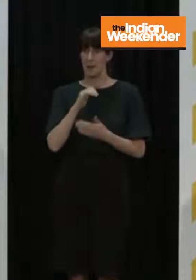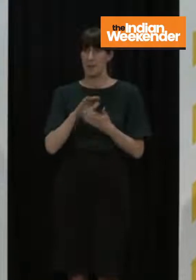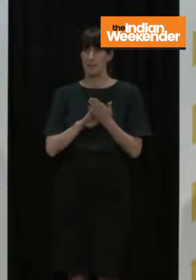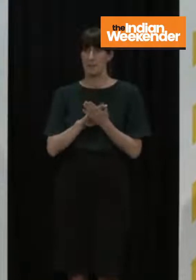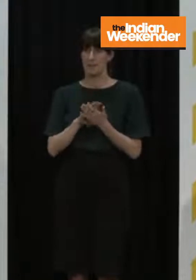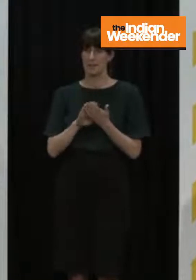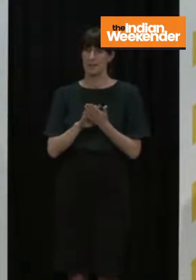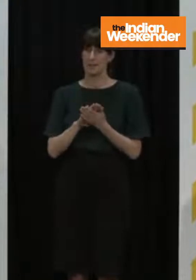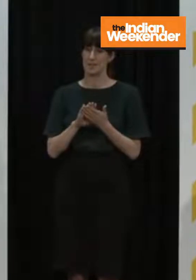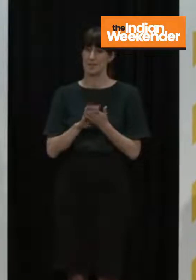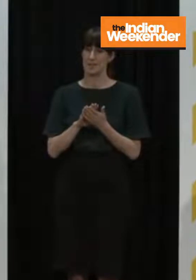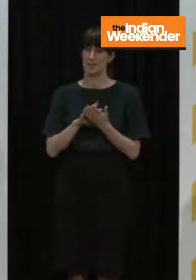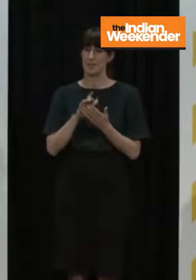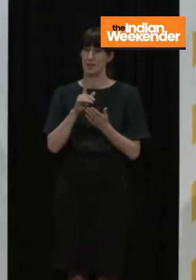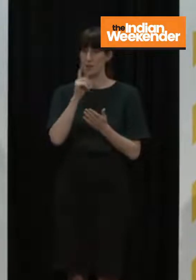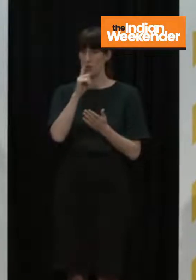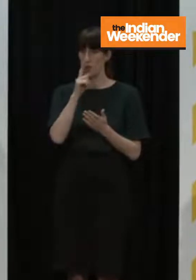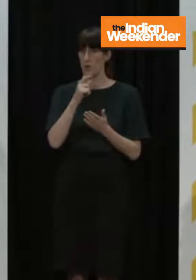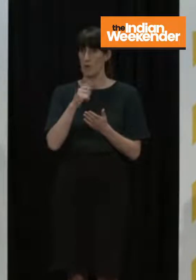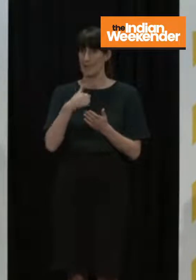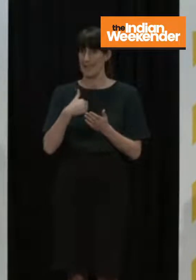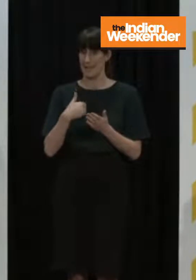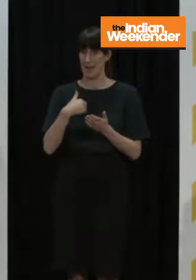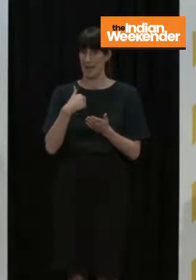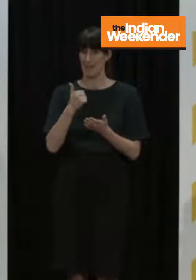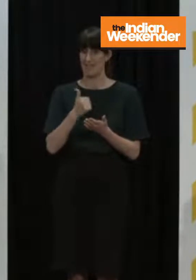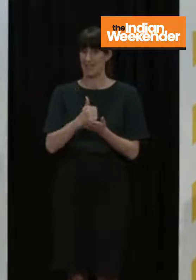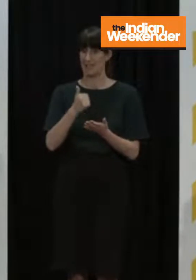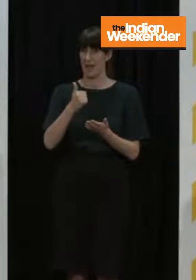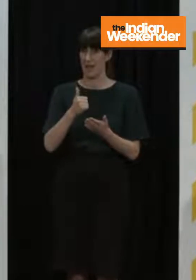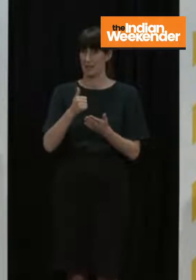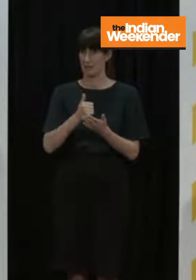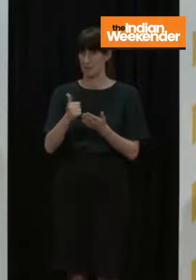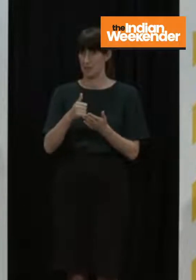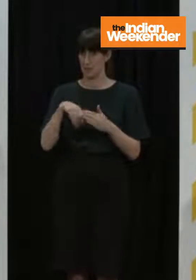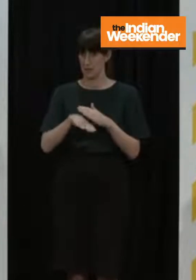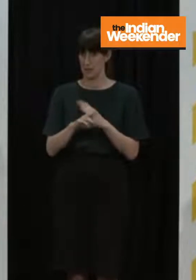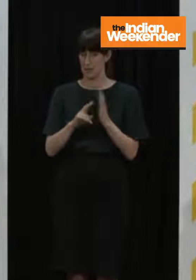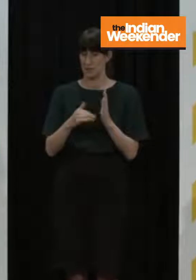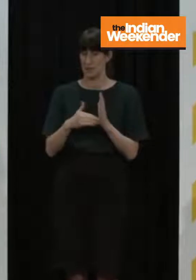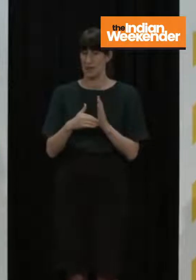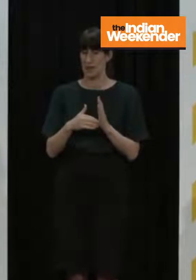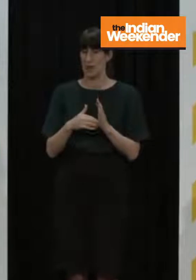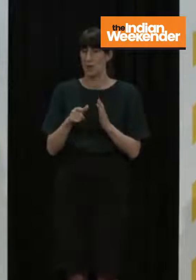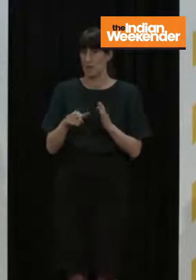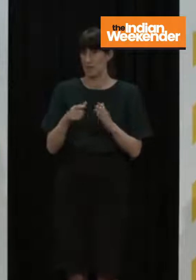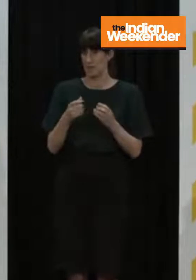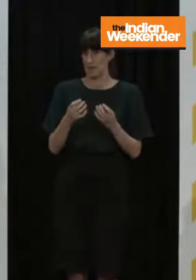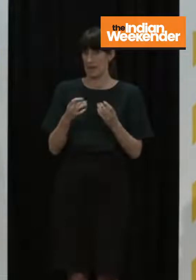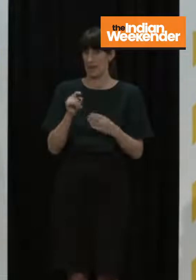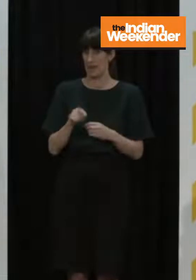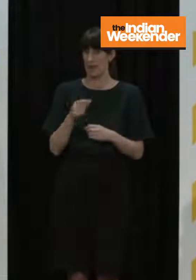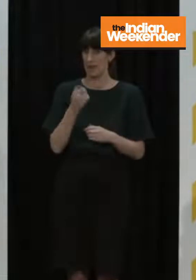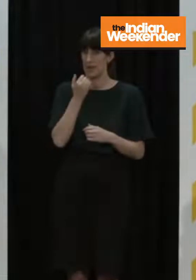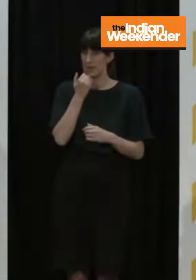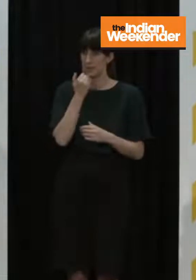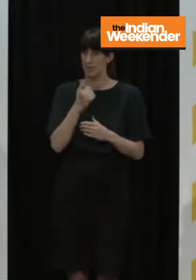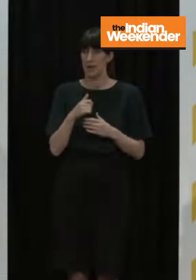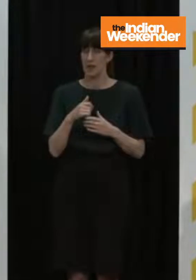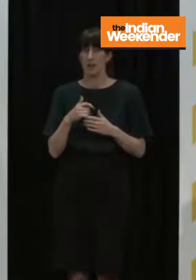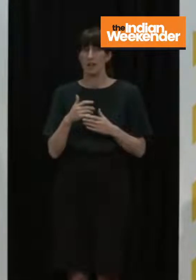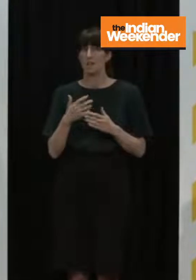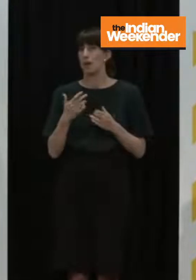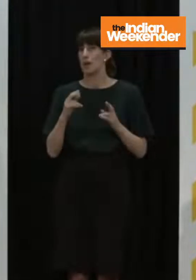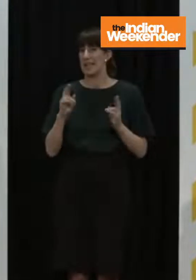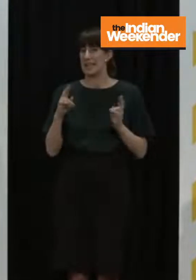come into New Zealand. Bear in mind that because New Zealanders won't be using MIQ in the period from, or to a lesser